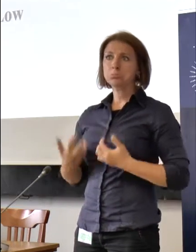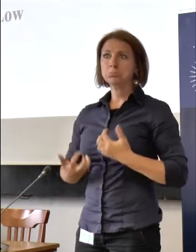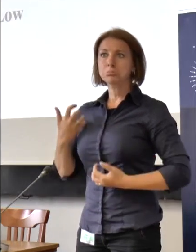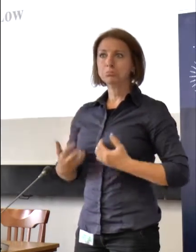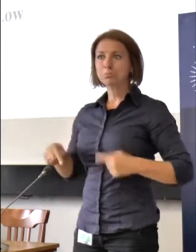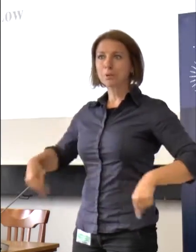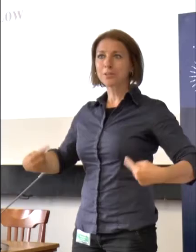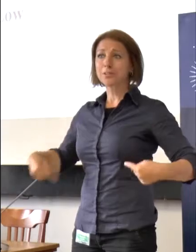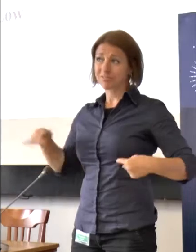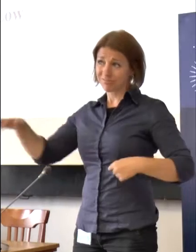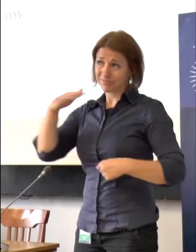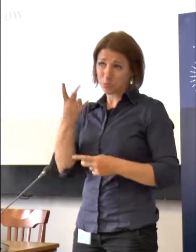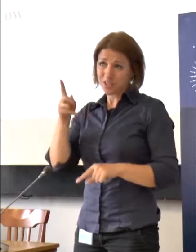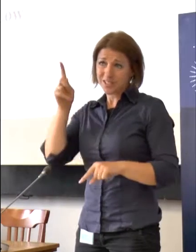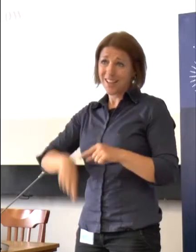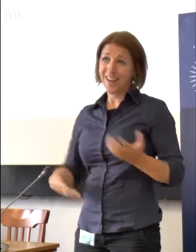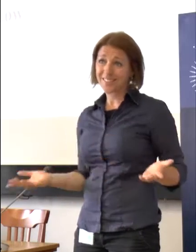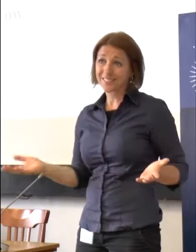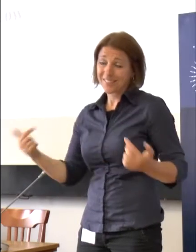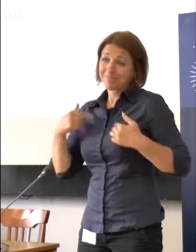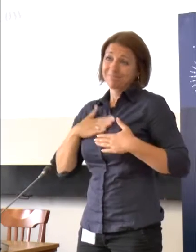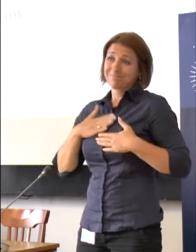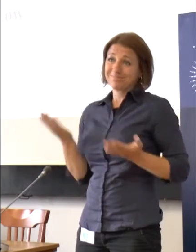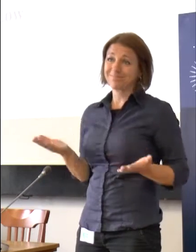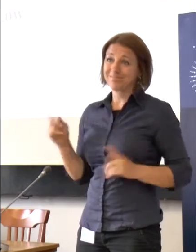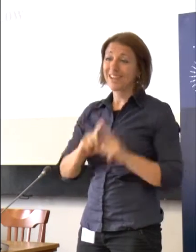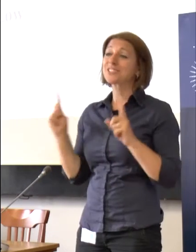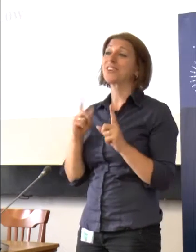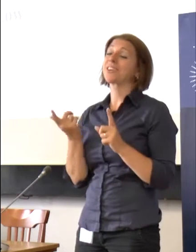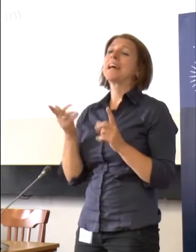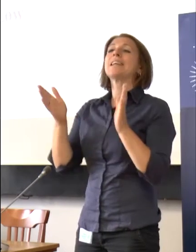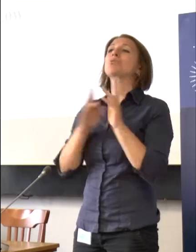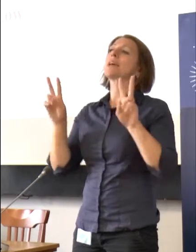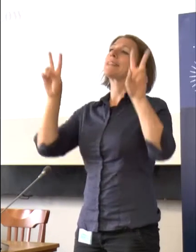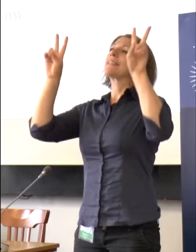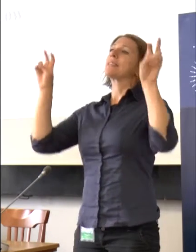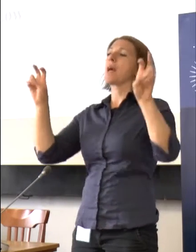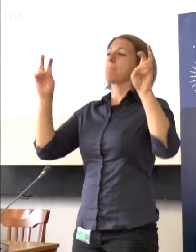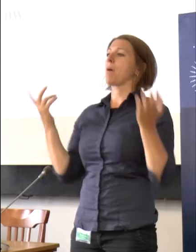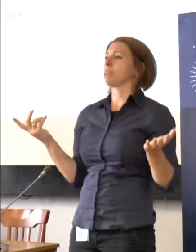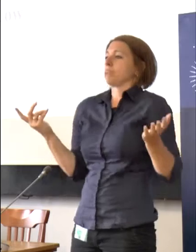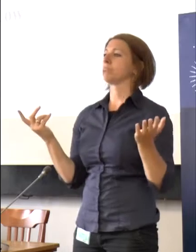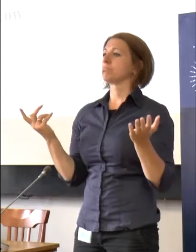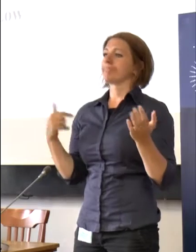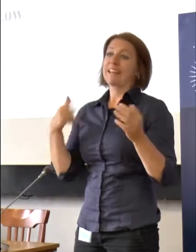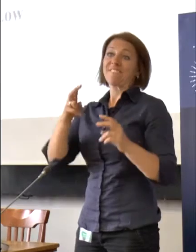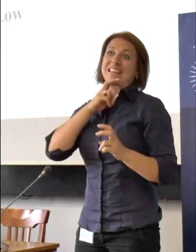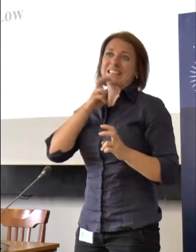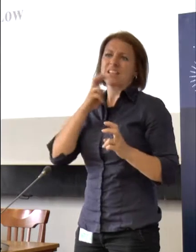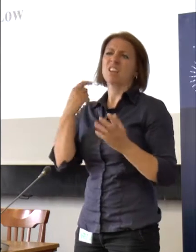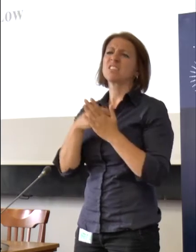if you do not speak about nuclear physics in your own language, then you will not be able to talk to your